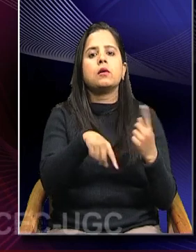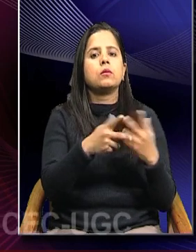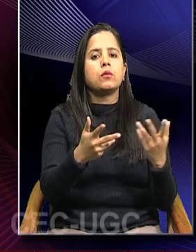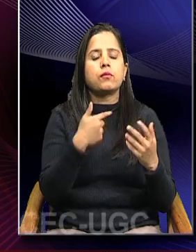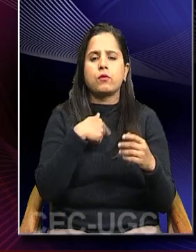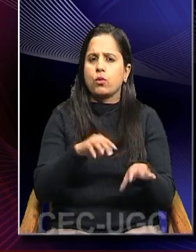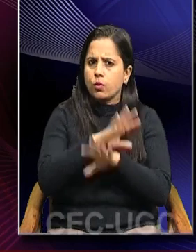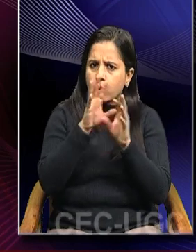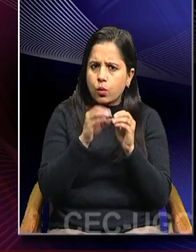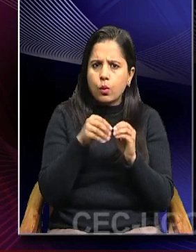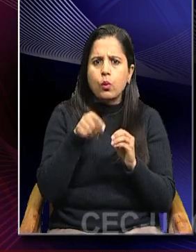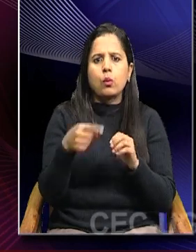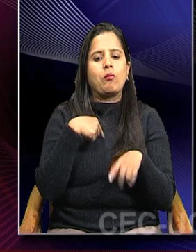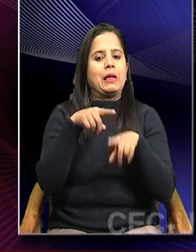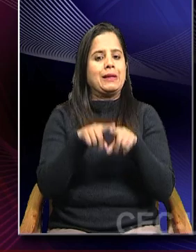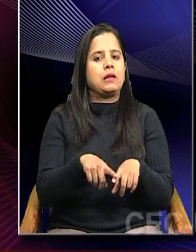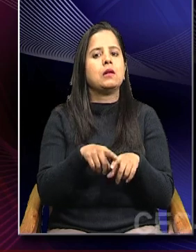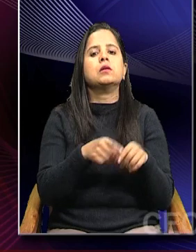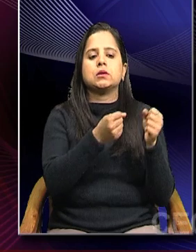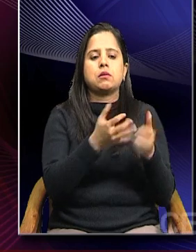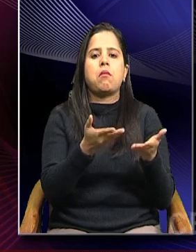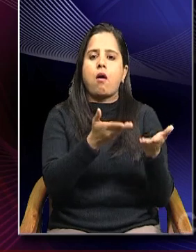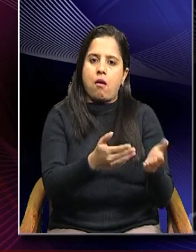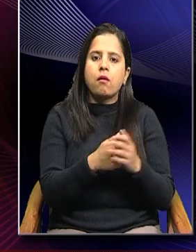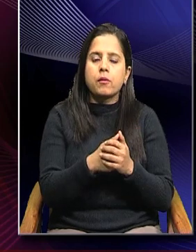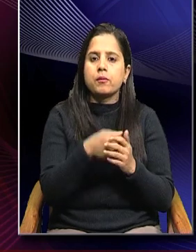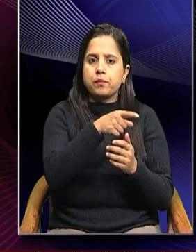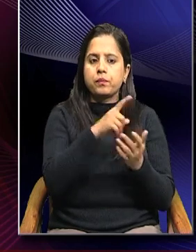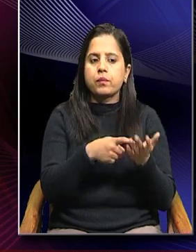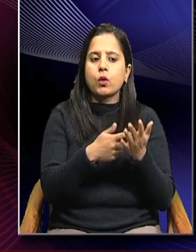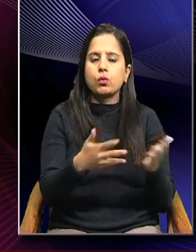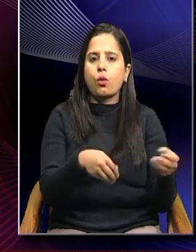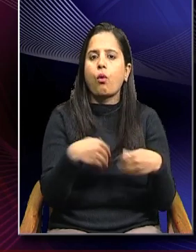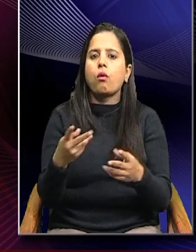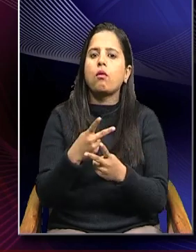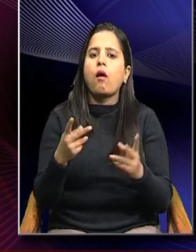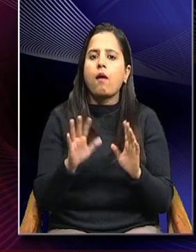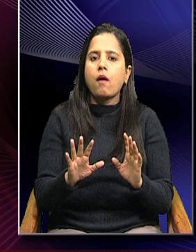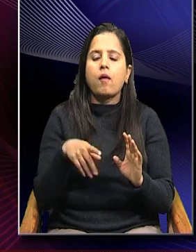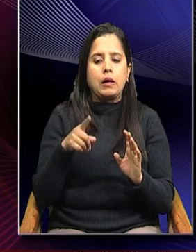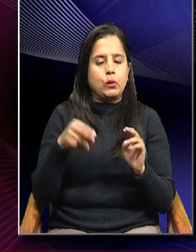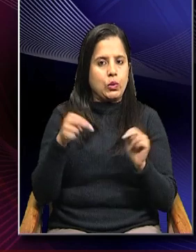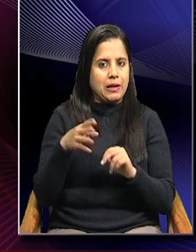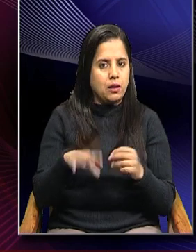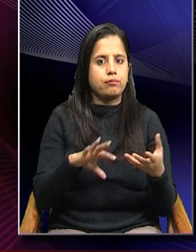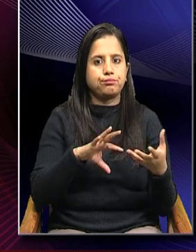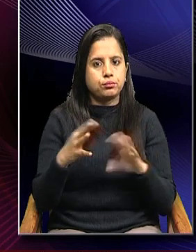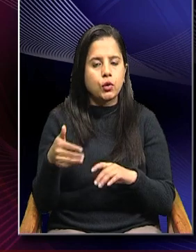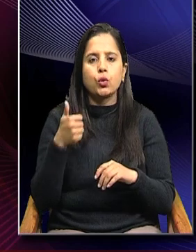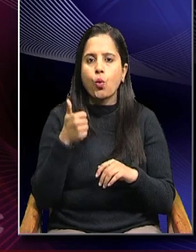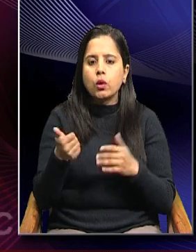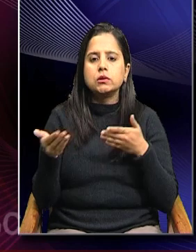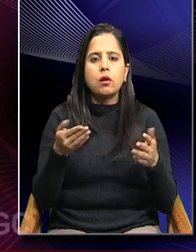our entire input depends upon our suppliers. They are providing resources which are needed to produce or manufacture the goods and